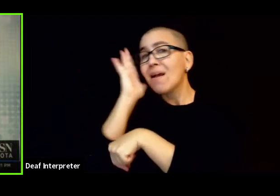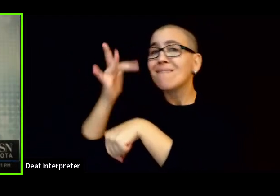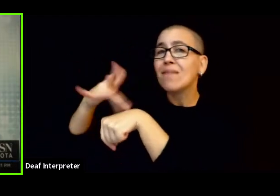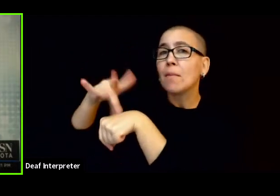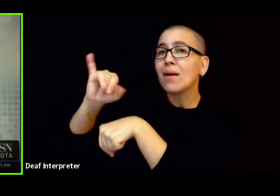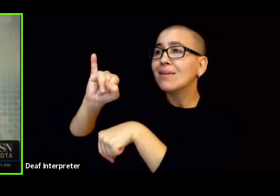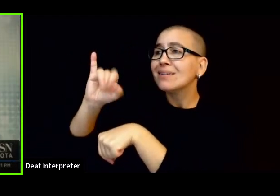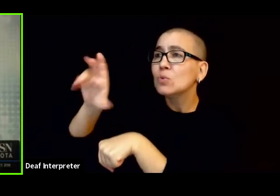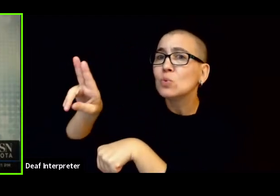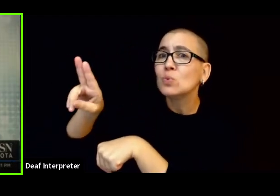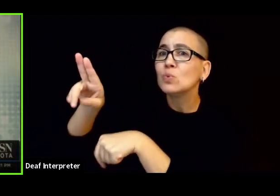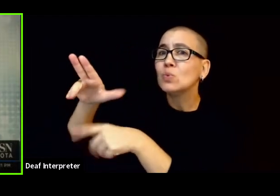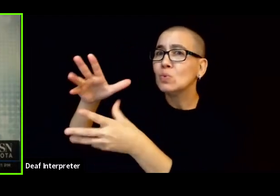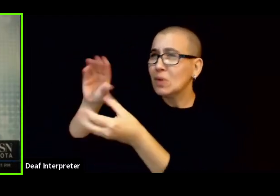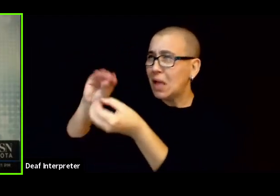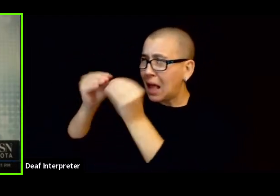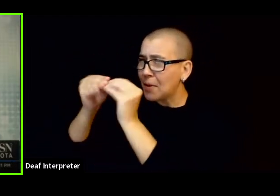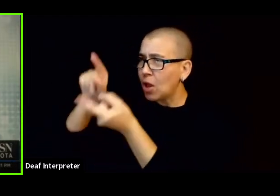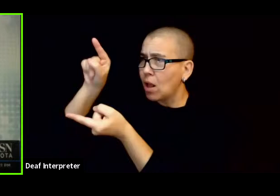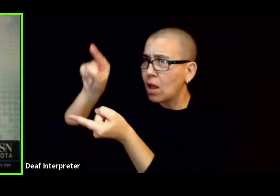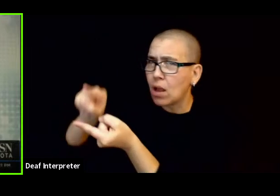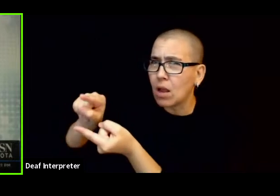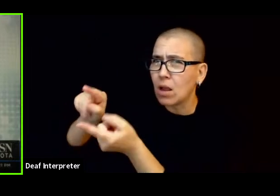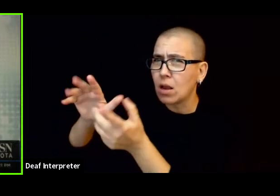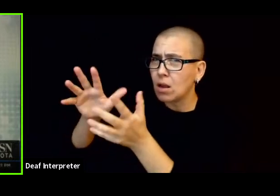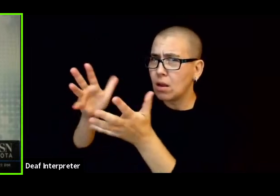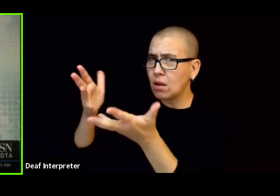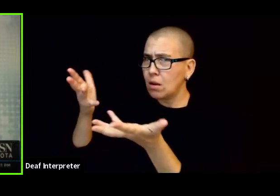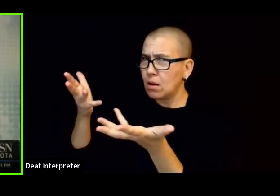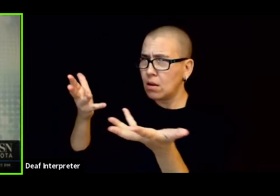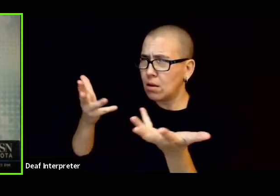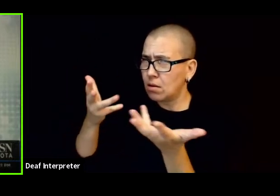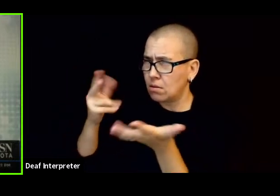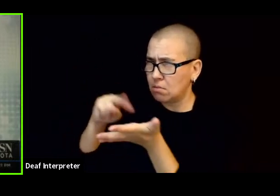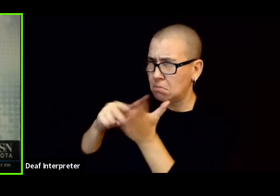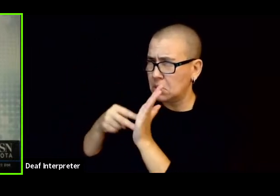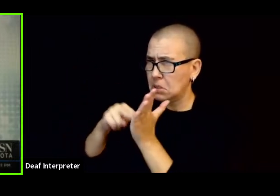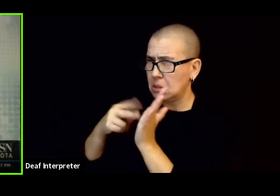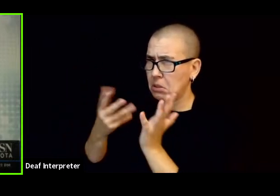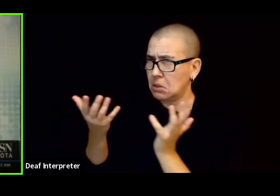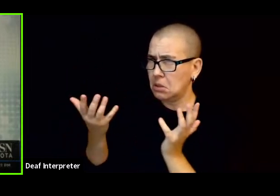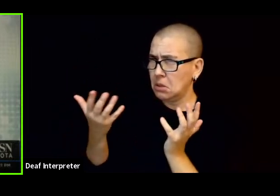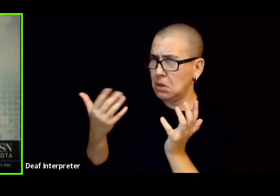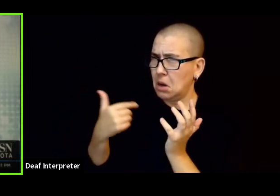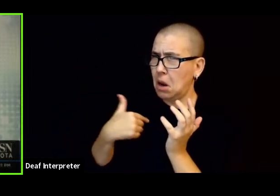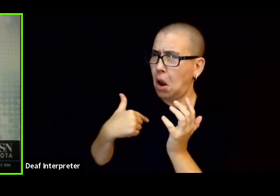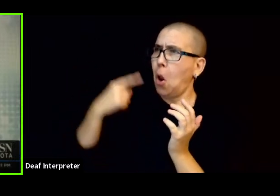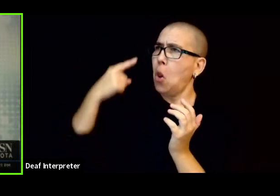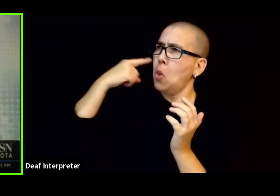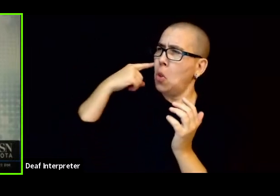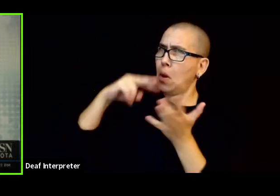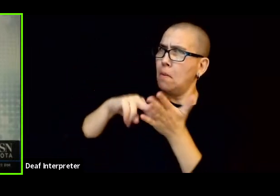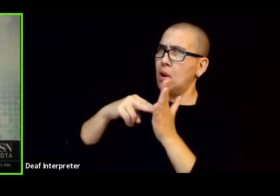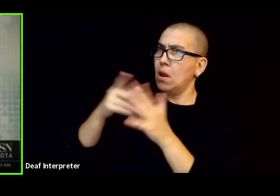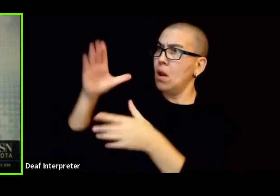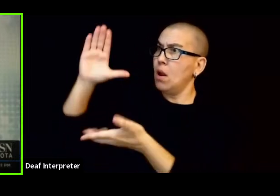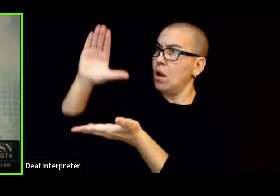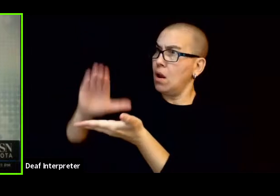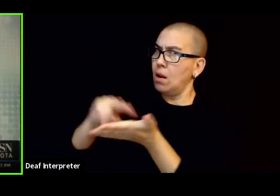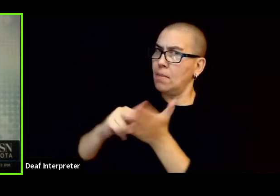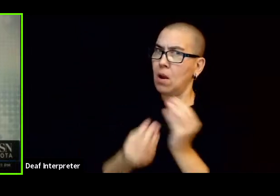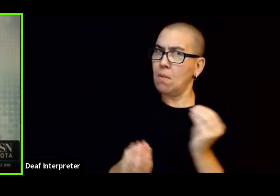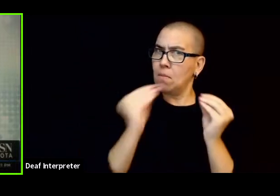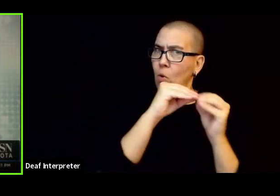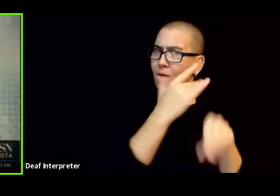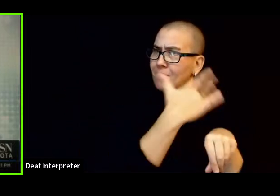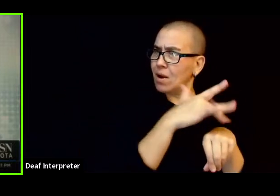as immediately available as we once thought it was. So I wanted to return to you with a question about whether you're concerned right now that our